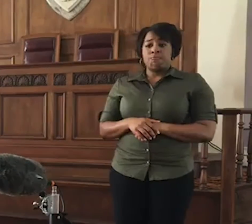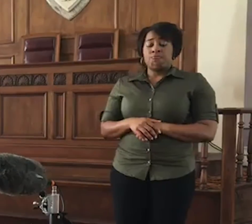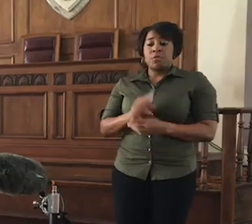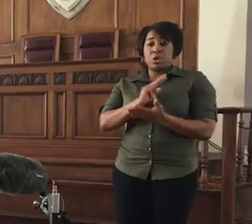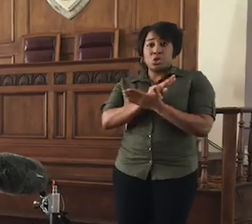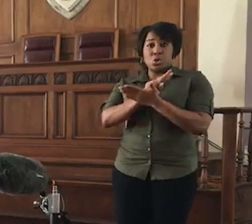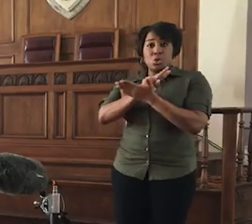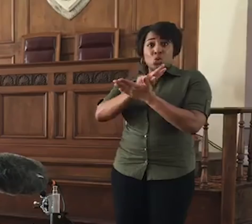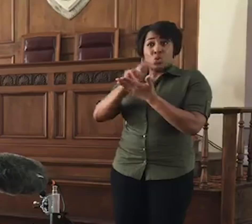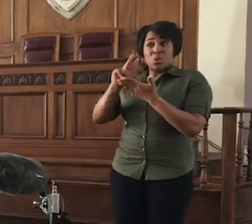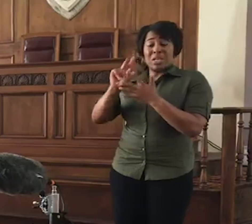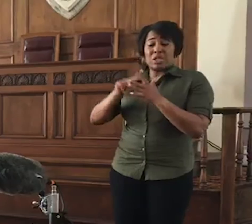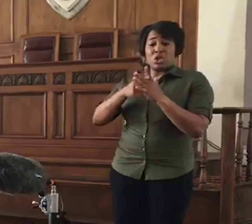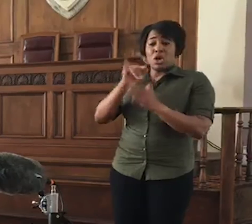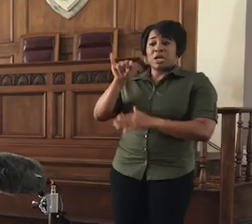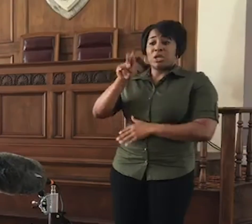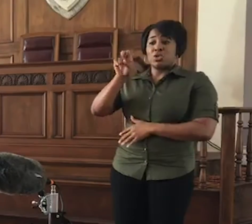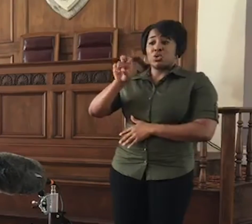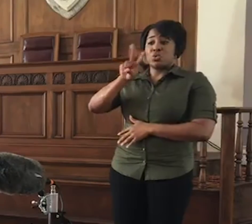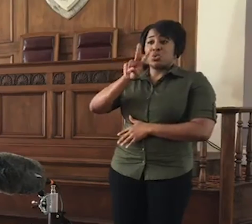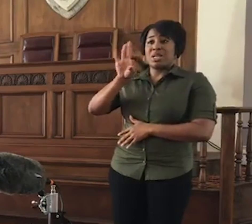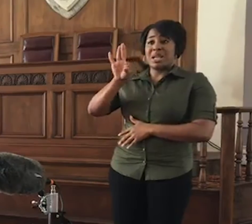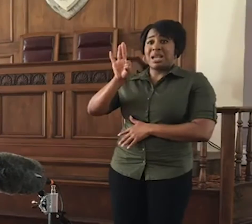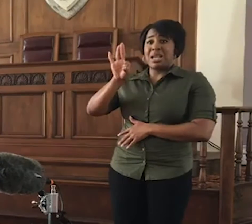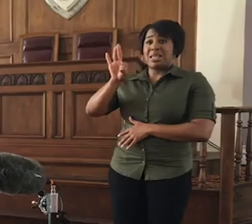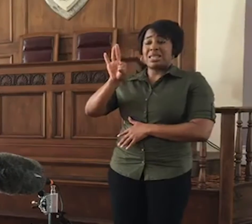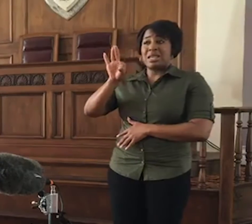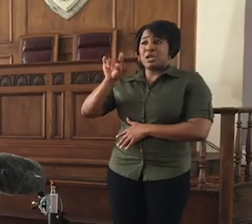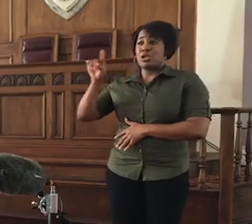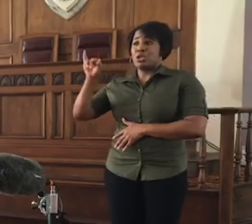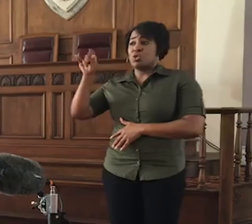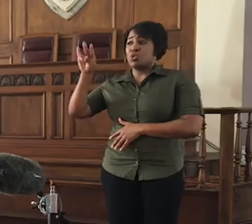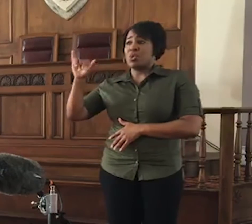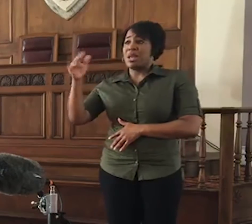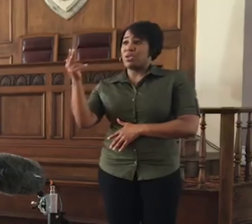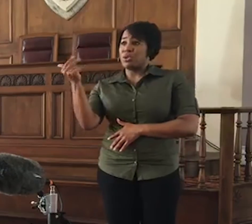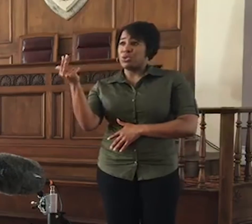period, from June 29 to July 13,